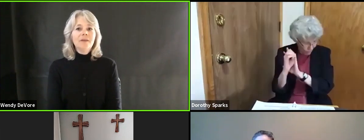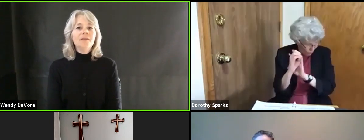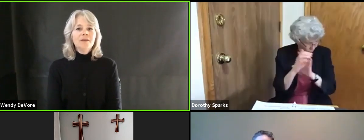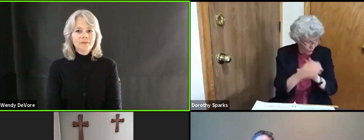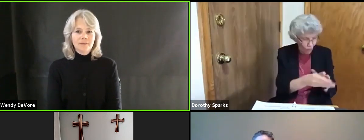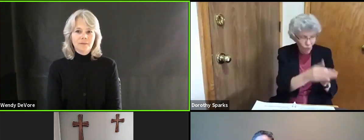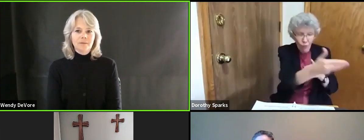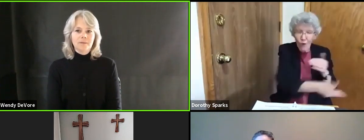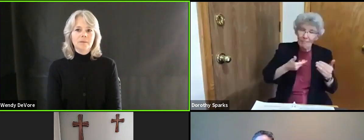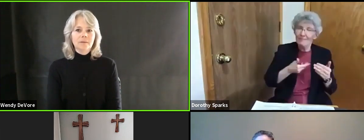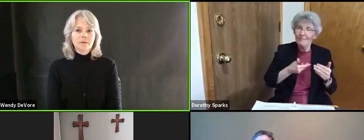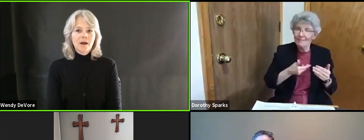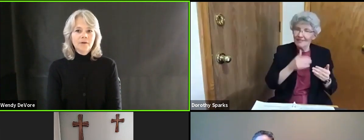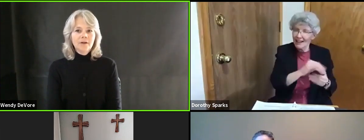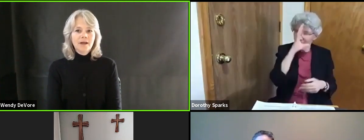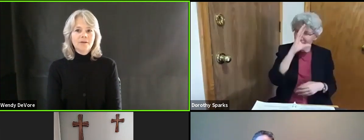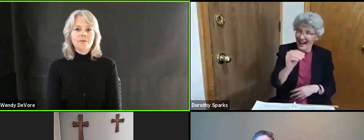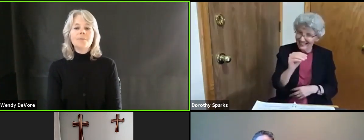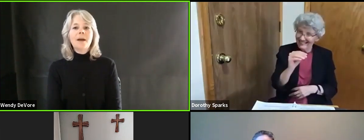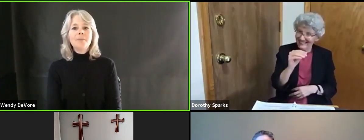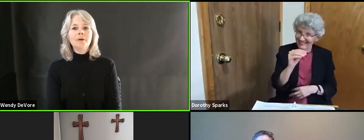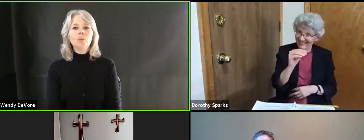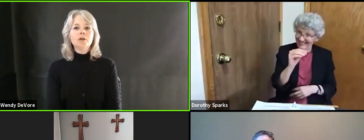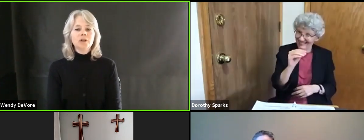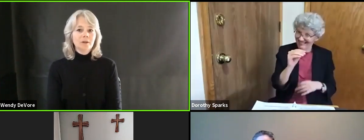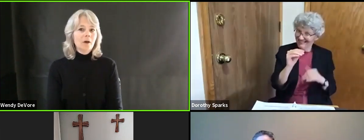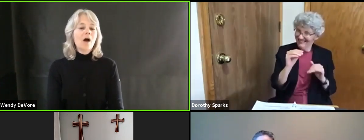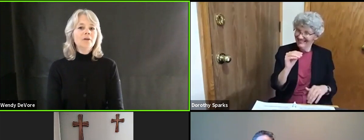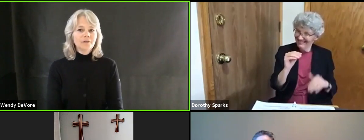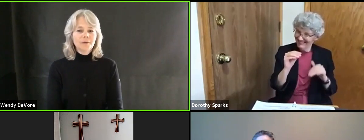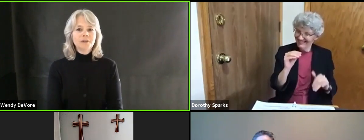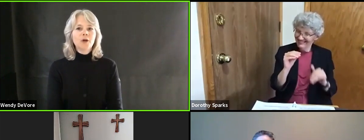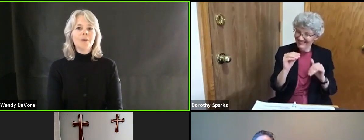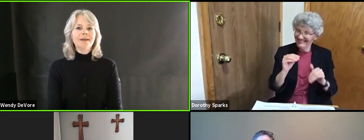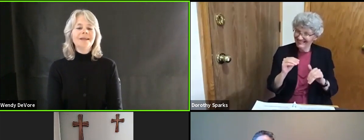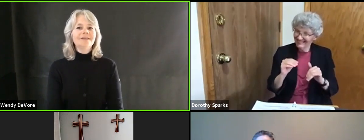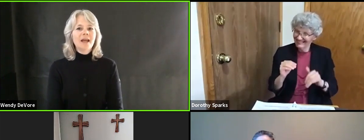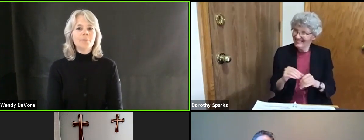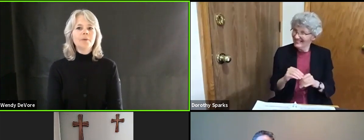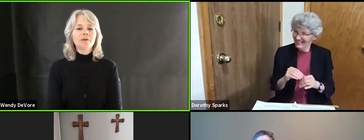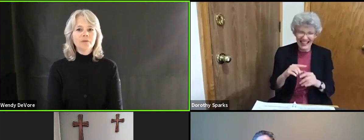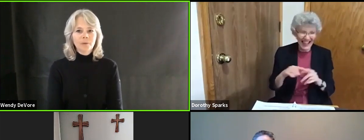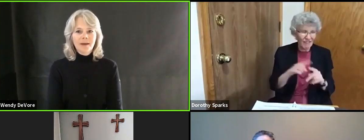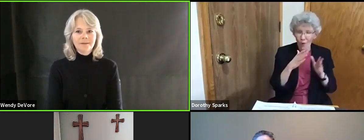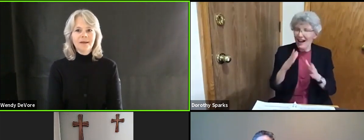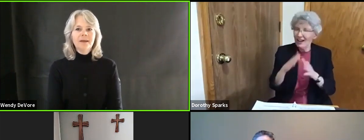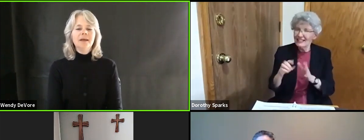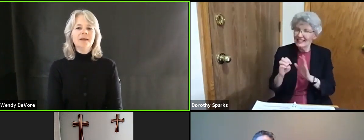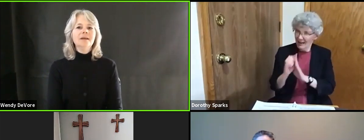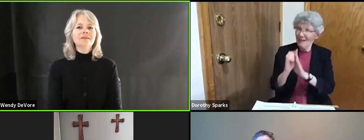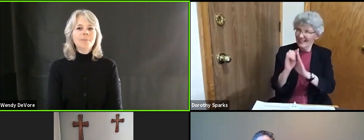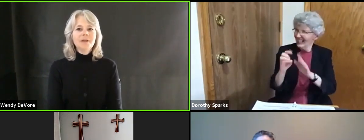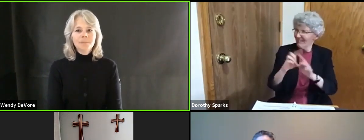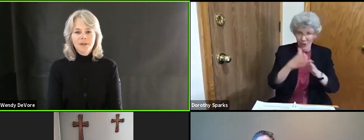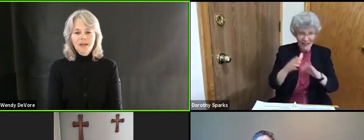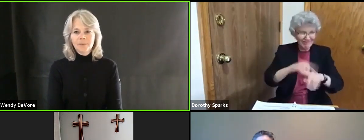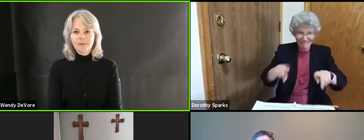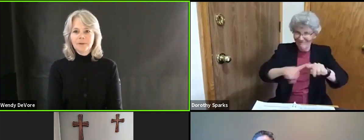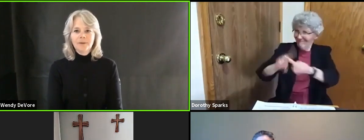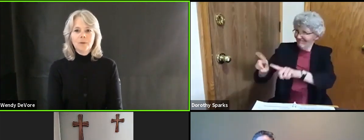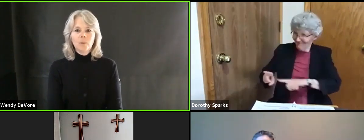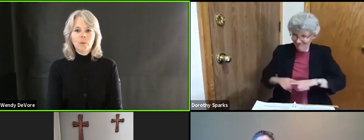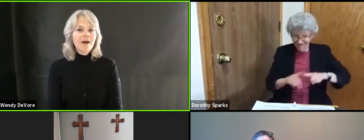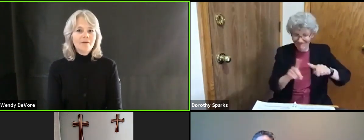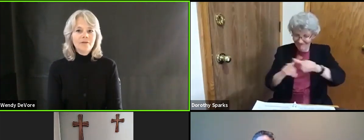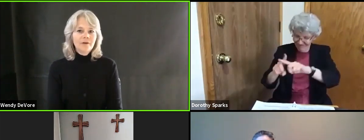And this congregational member was also showing an example of Christ in accepting